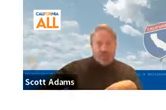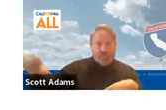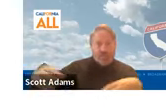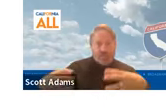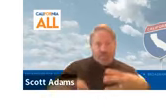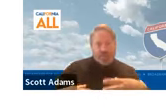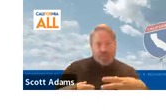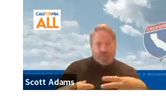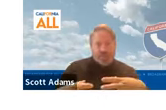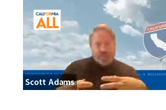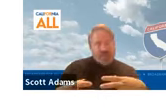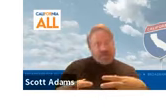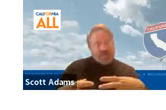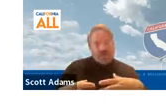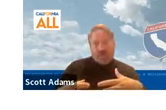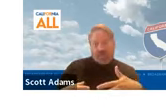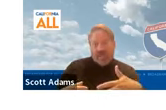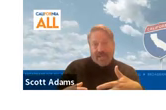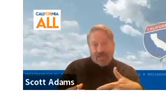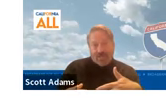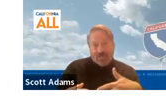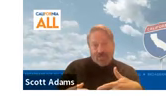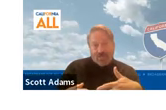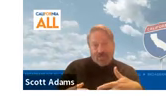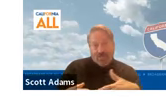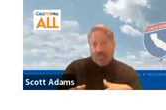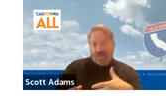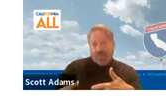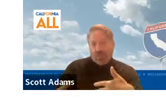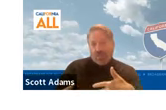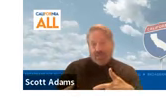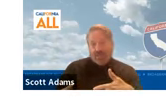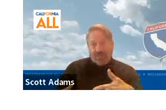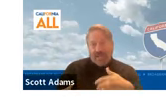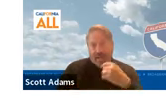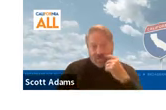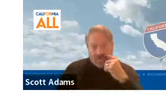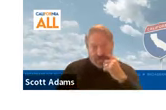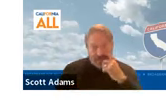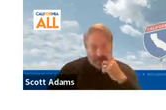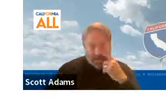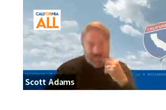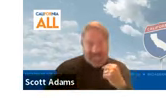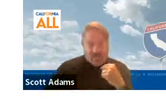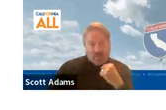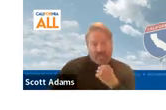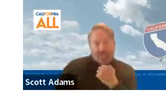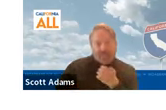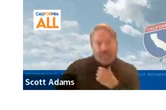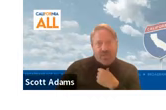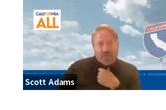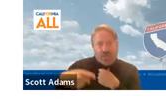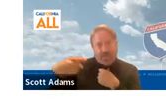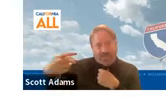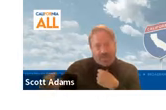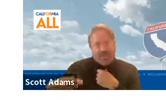go forward, both as part of the digital equity plan, and you know, we may want to roll this survey out on a on an annual